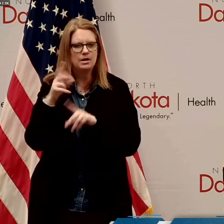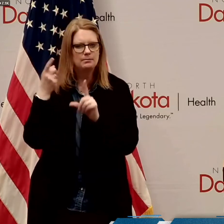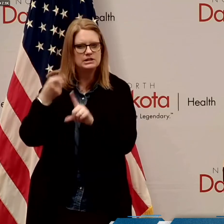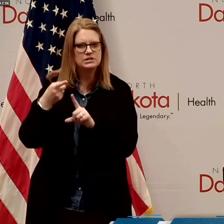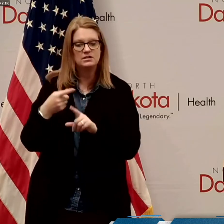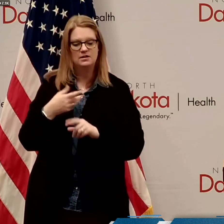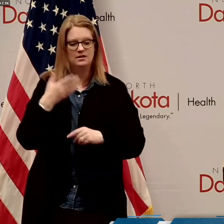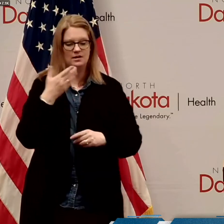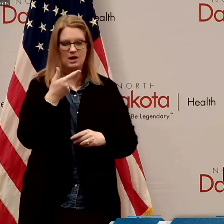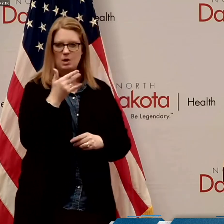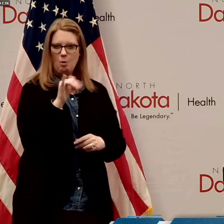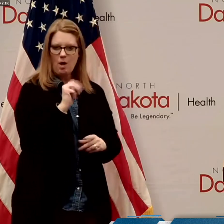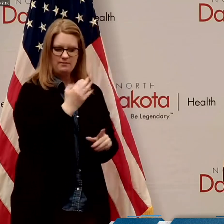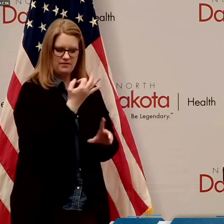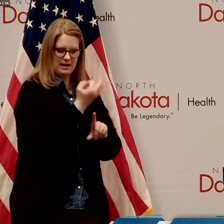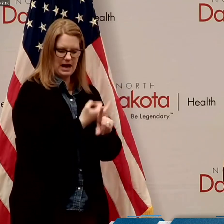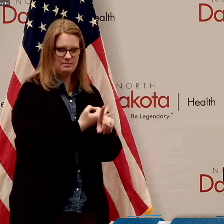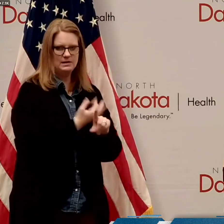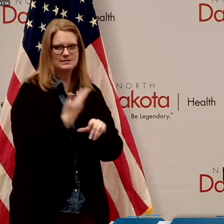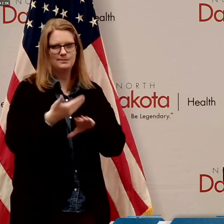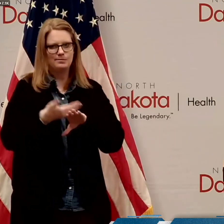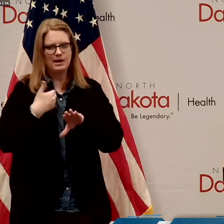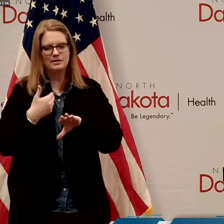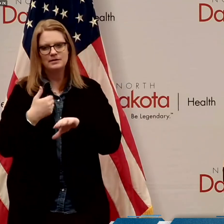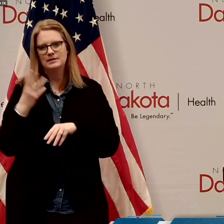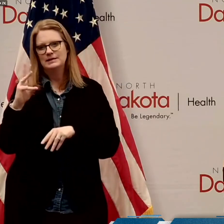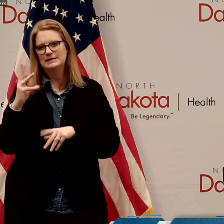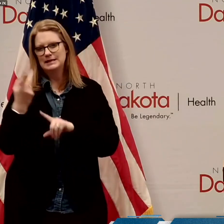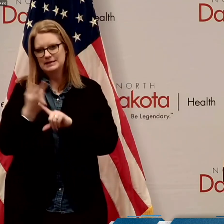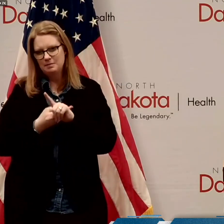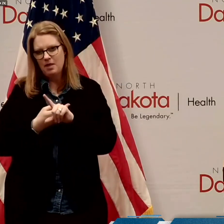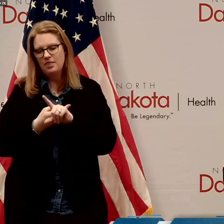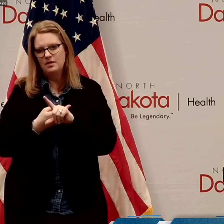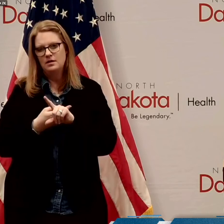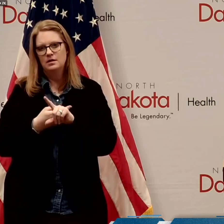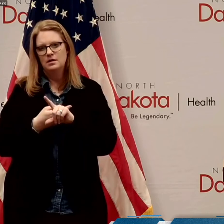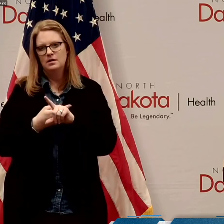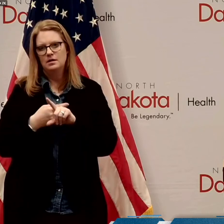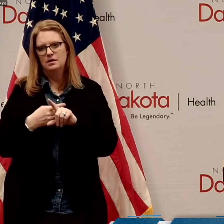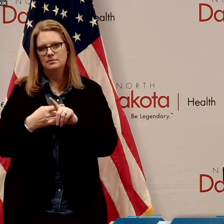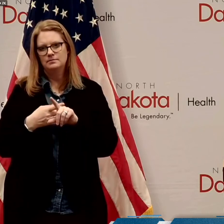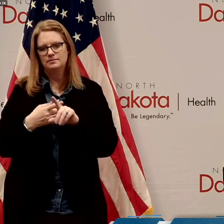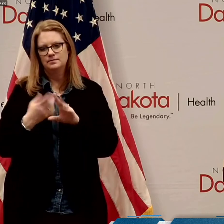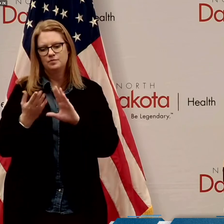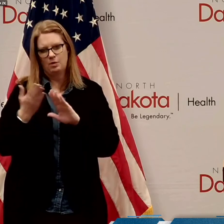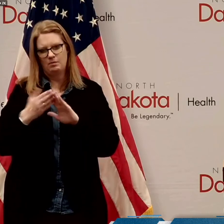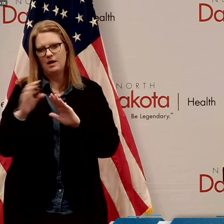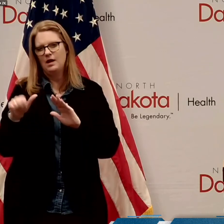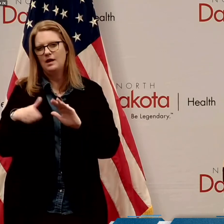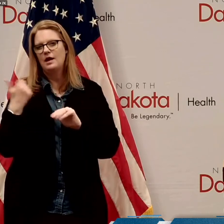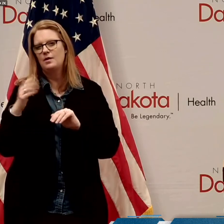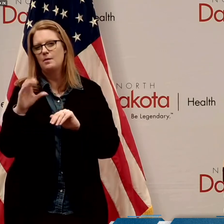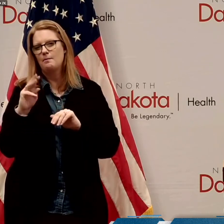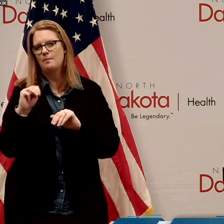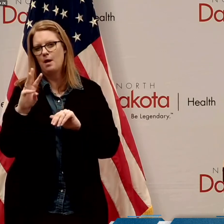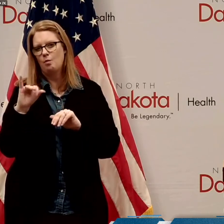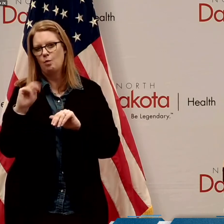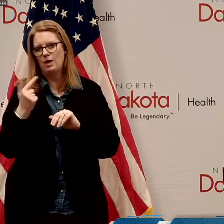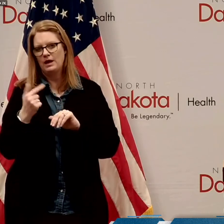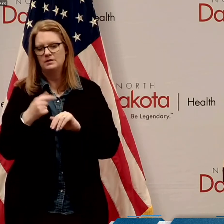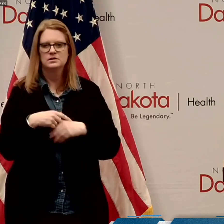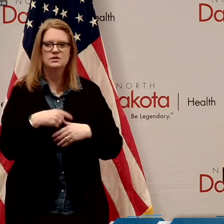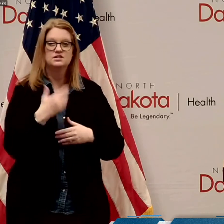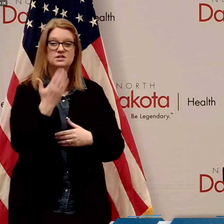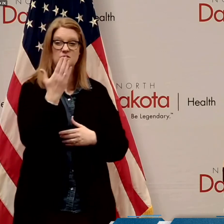9 months. Prior to that, there was a 6-month mission also conducted by another bomb wing from Minot. So